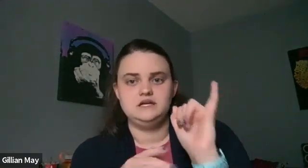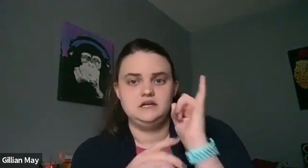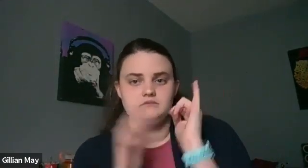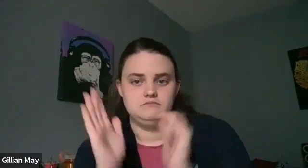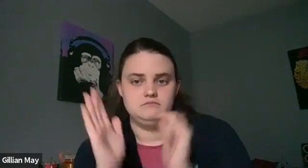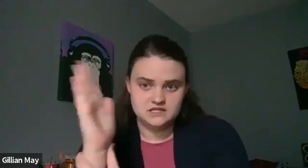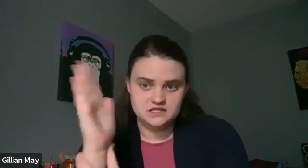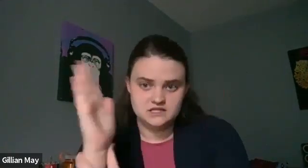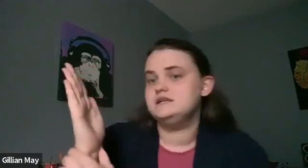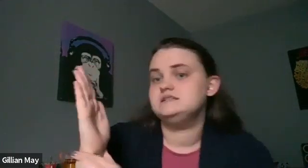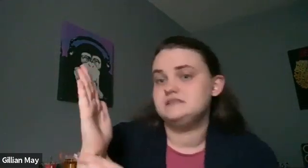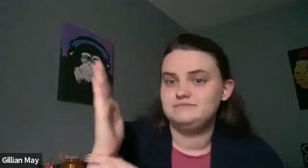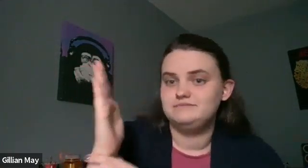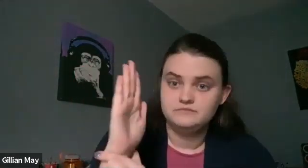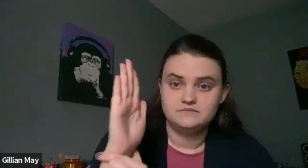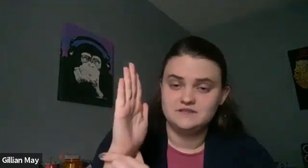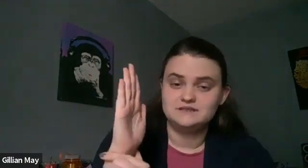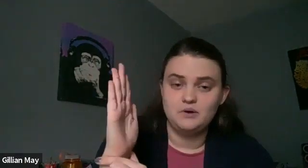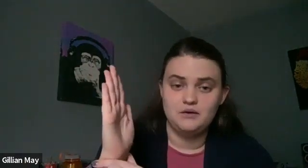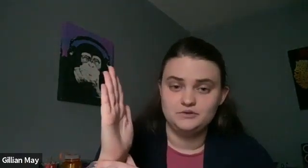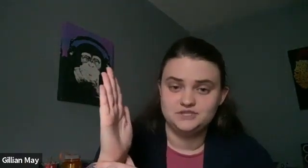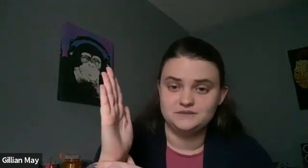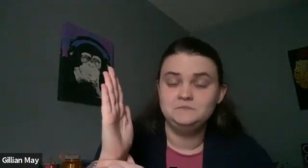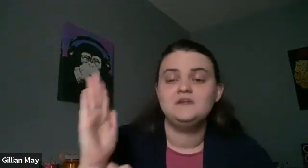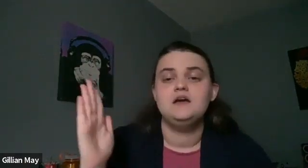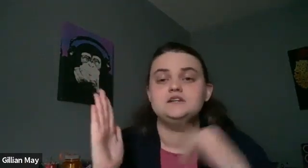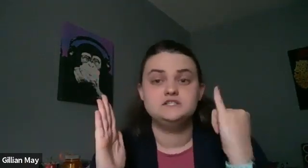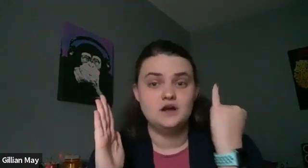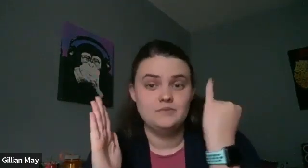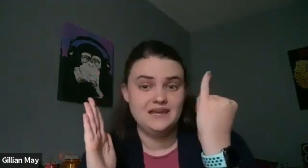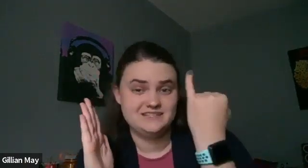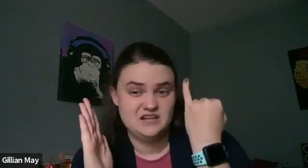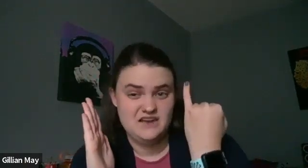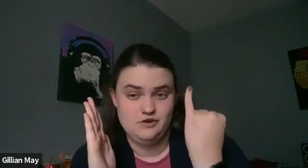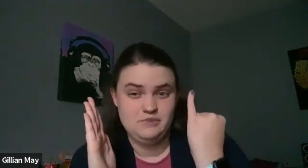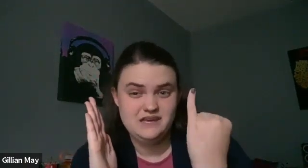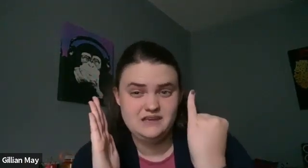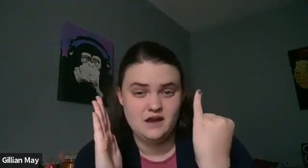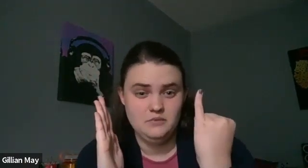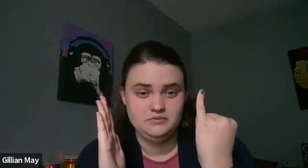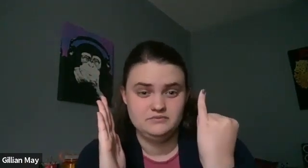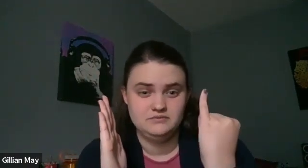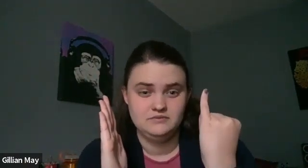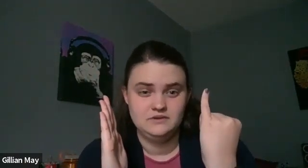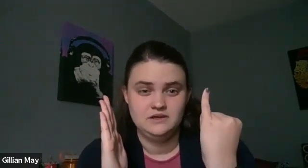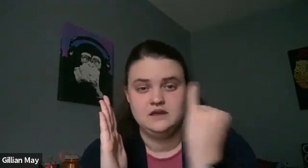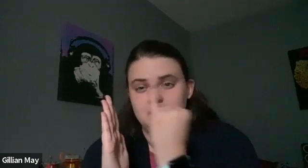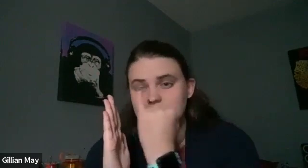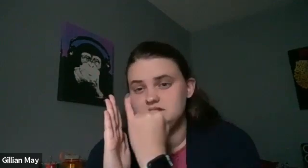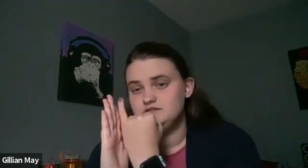be non-dominant hand is, again, this palm motion. Dominant hand's going to have your pinky up. This is